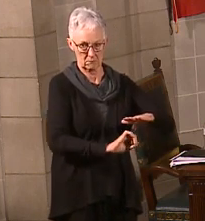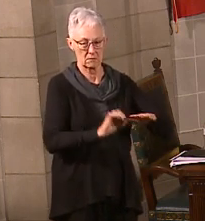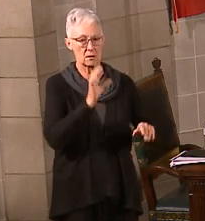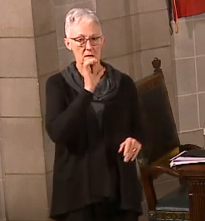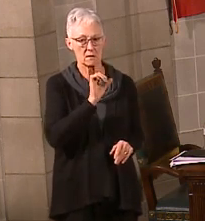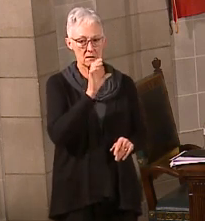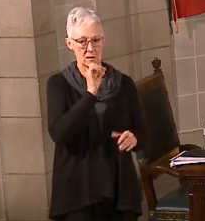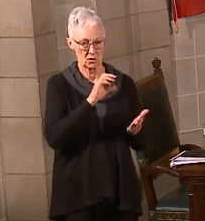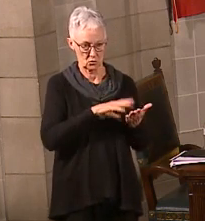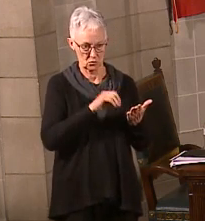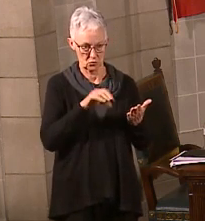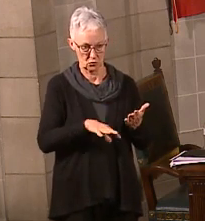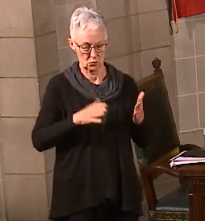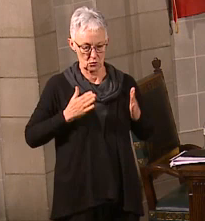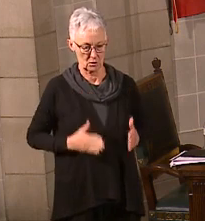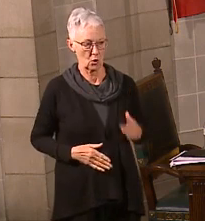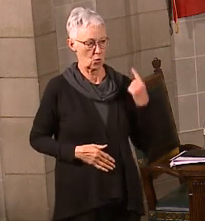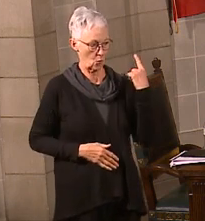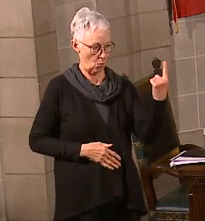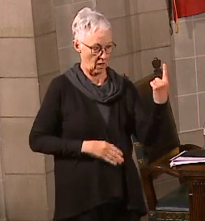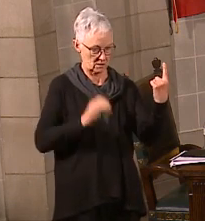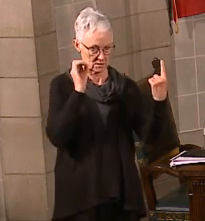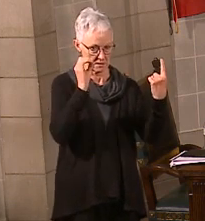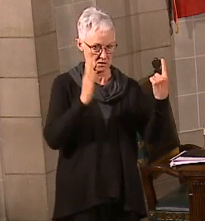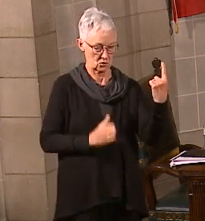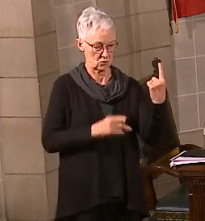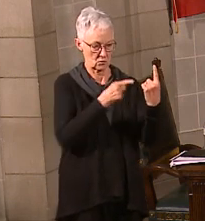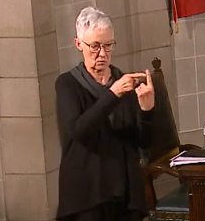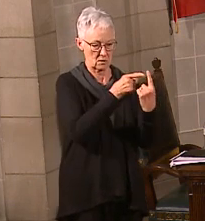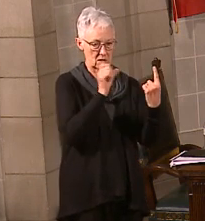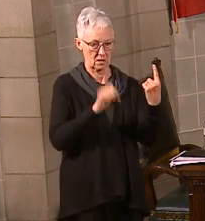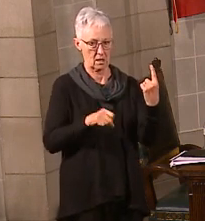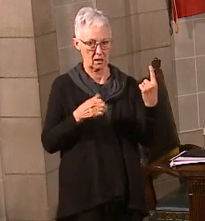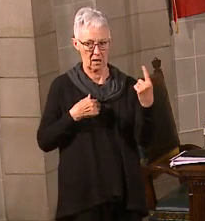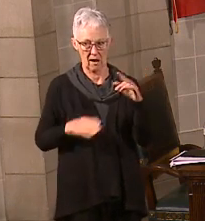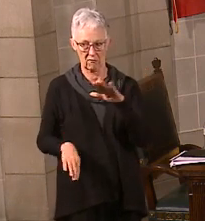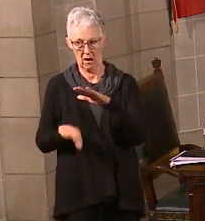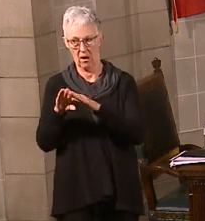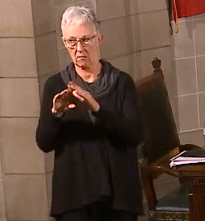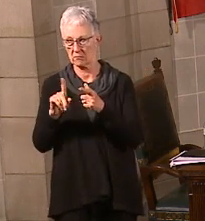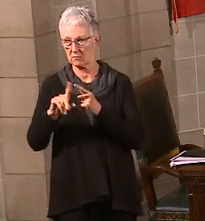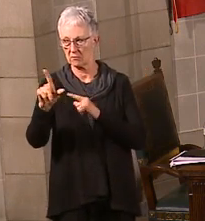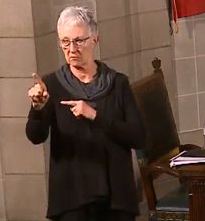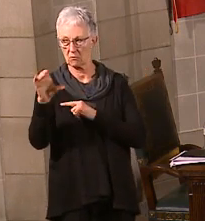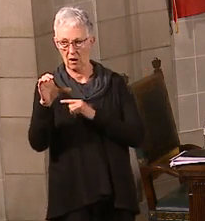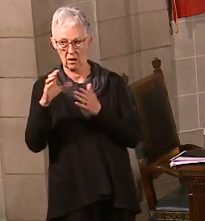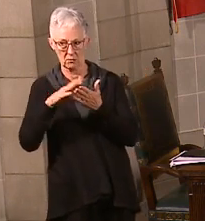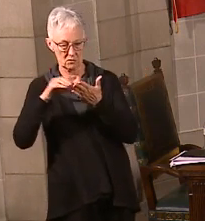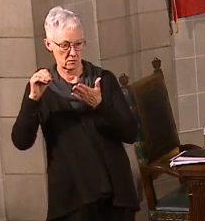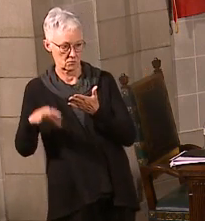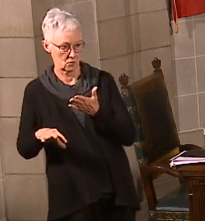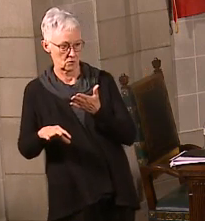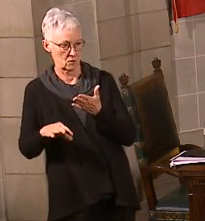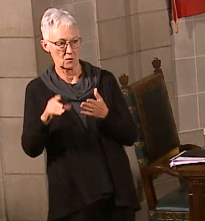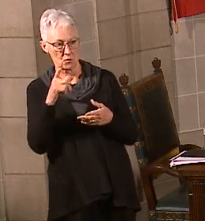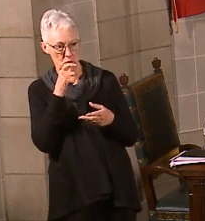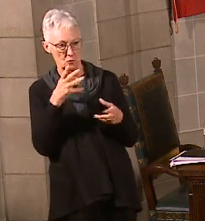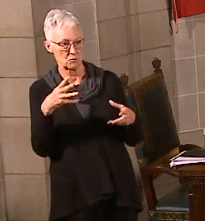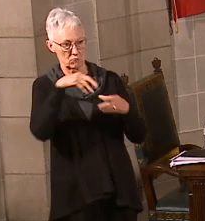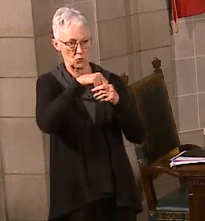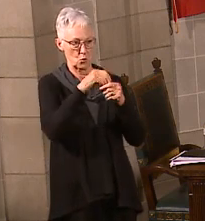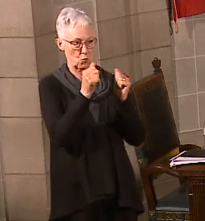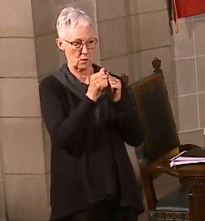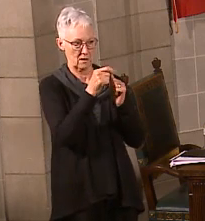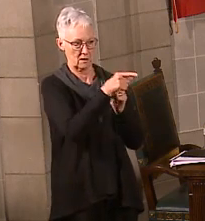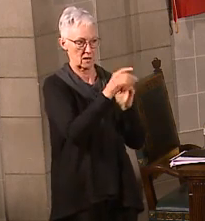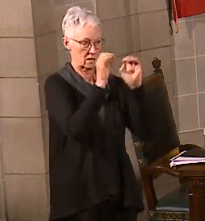students. It's 1 teacher, and 1 teacher can have up to 100 students participating, asking questions at the same time.